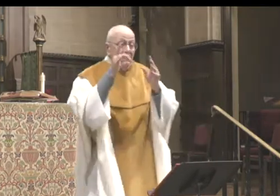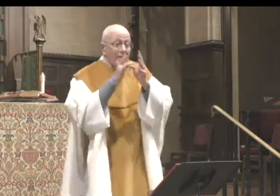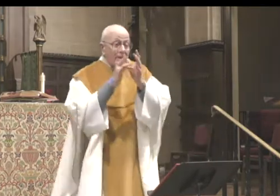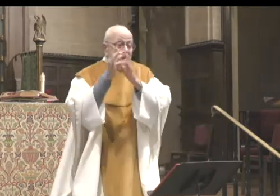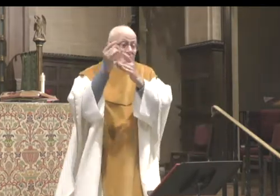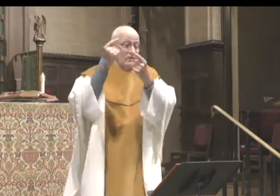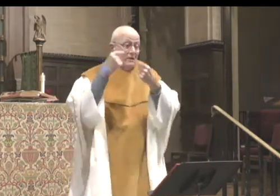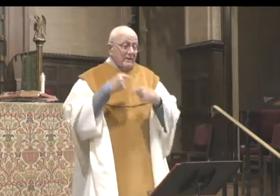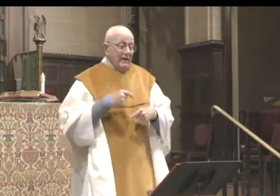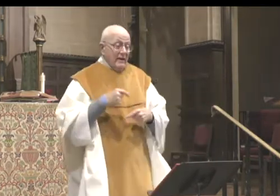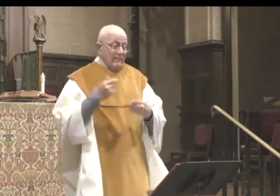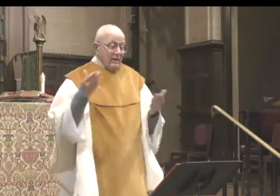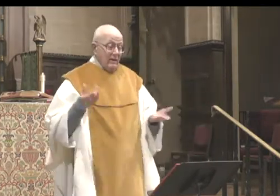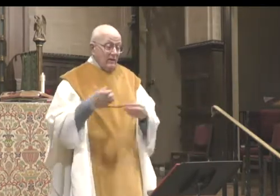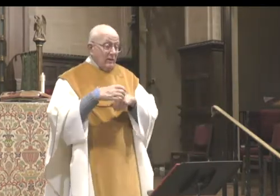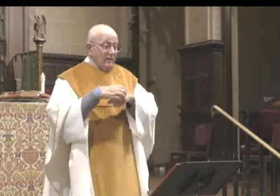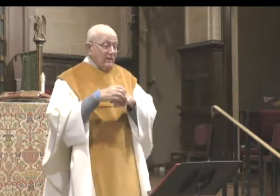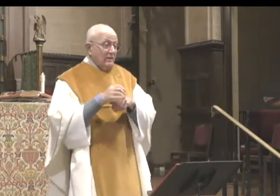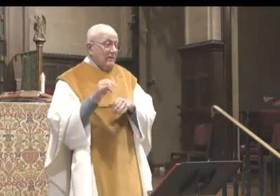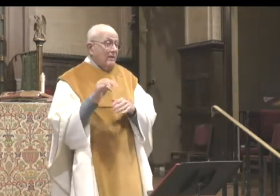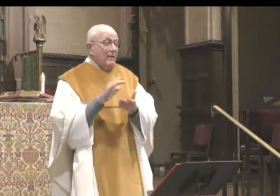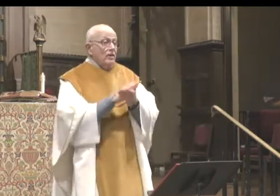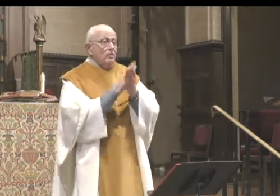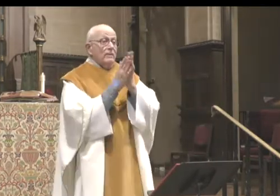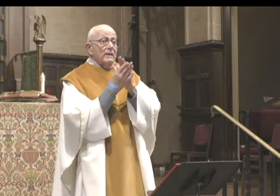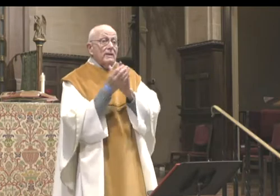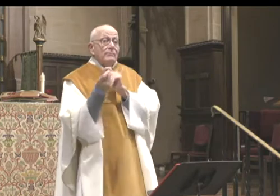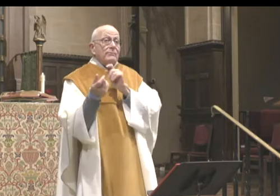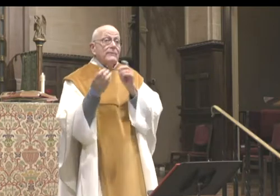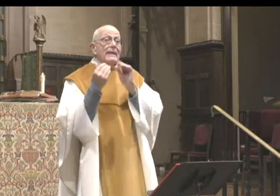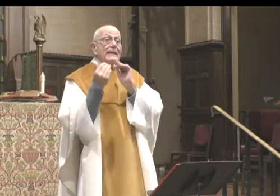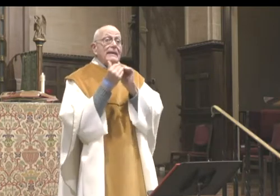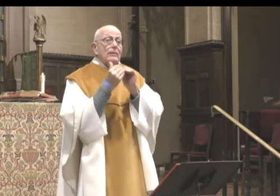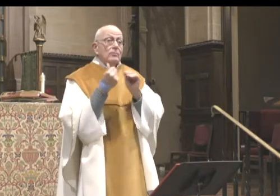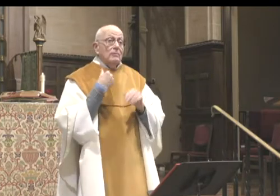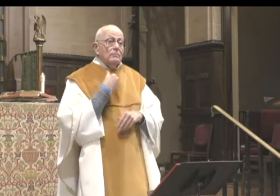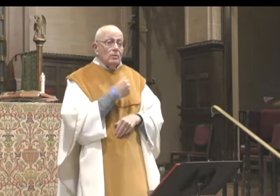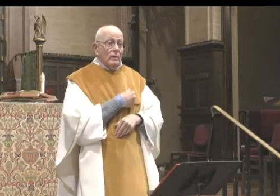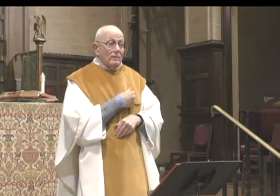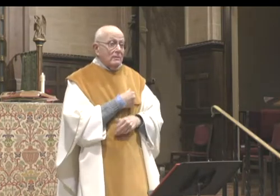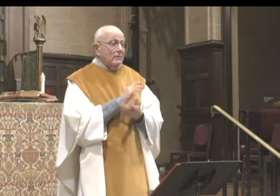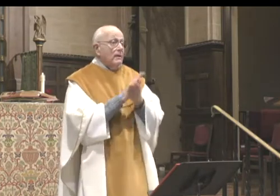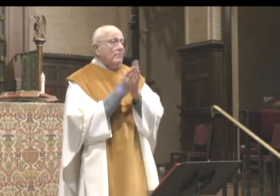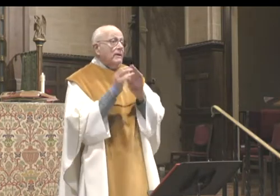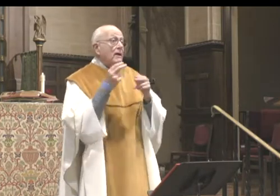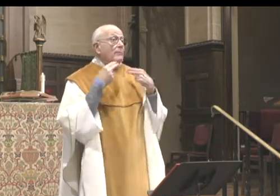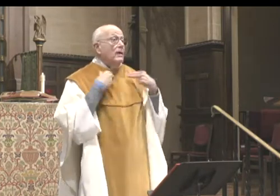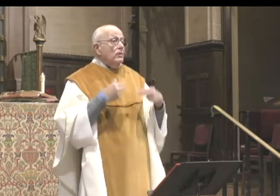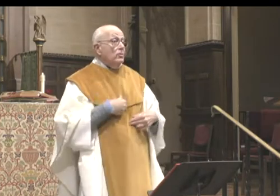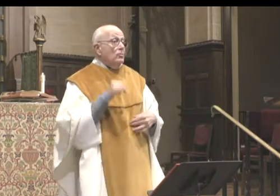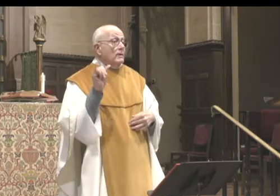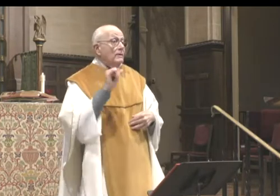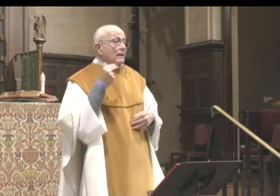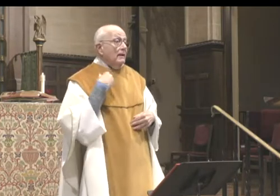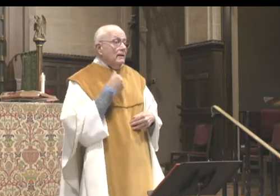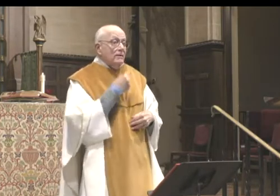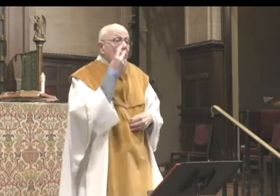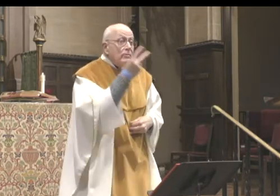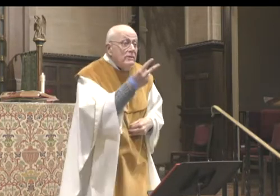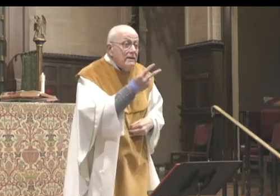too high. Jesus came here on earth to become equal to us, become human